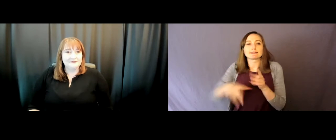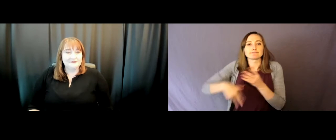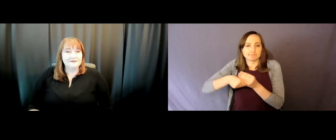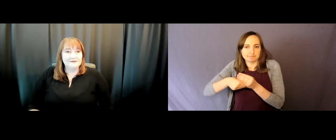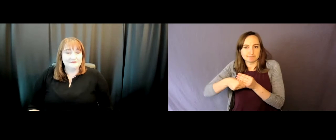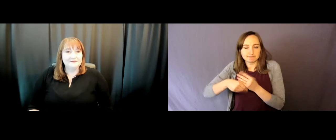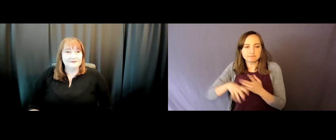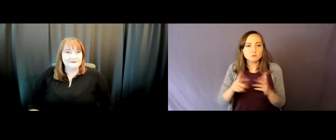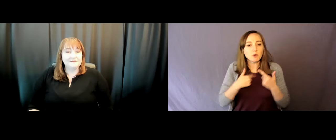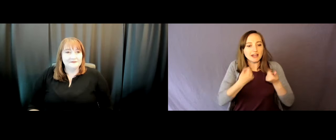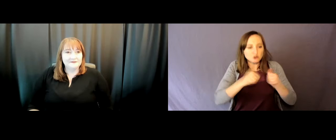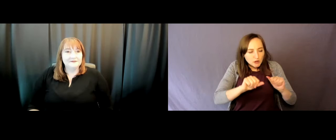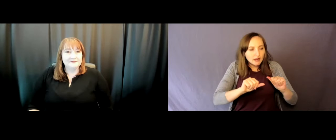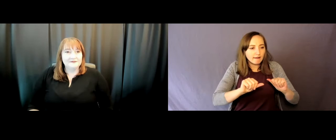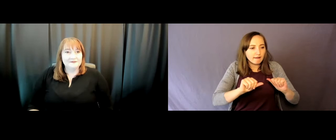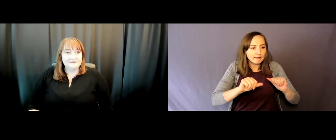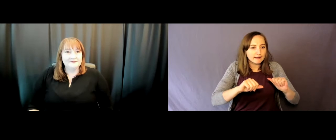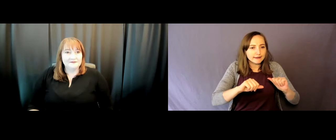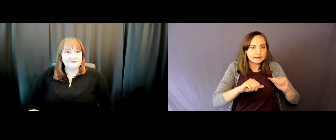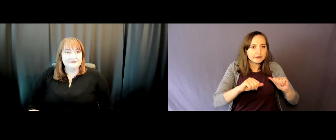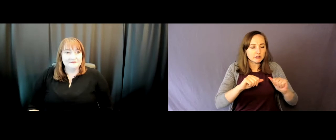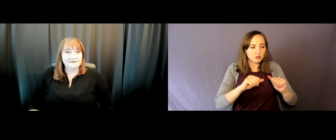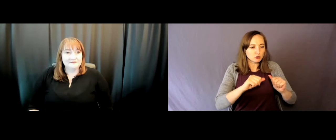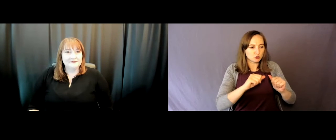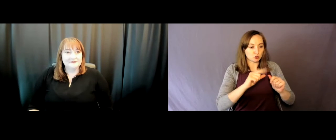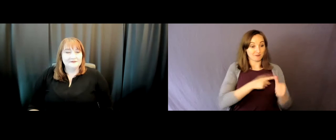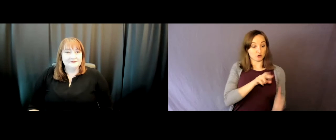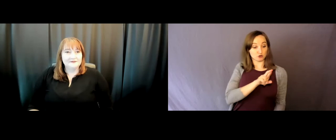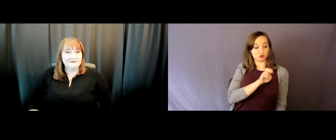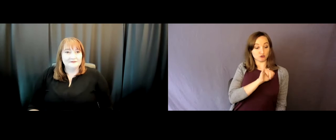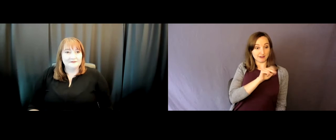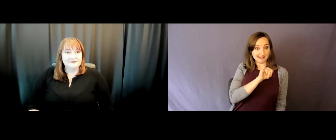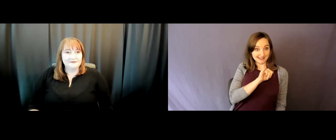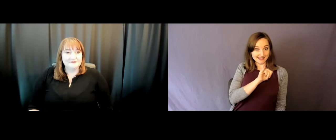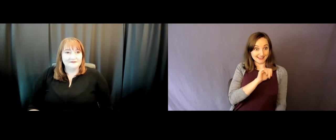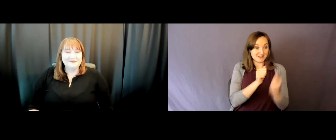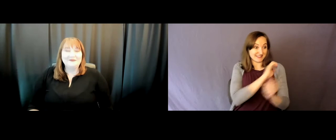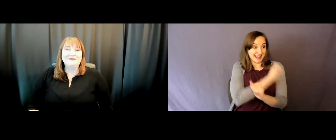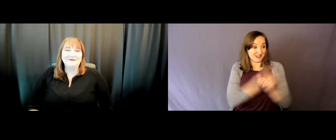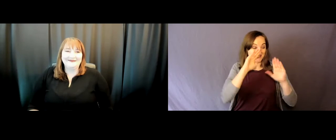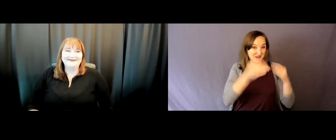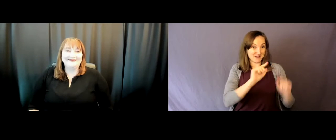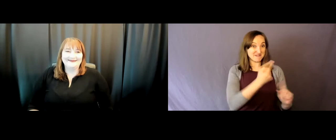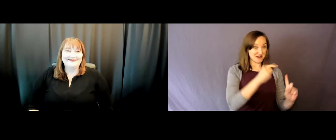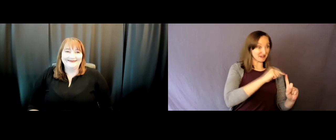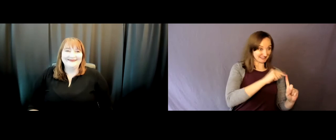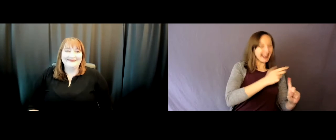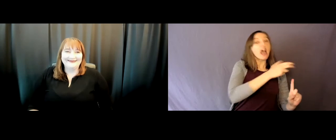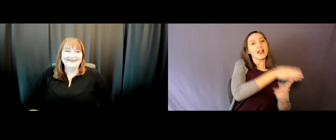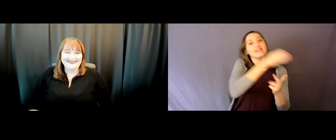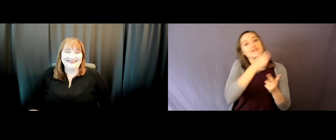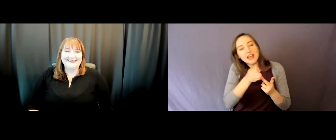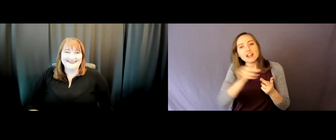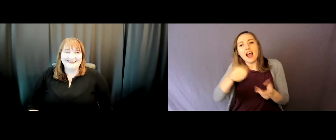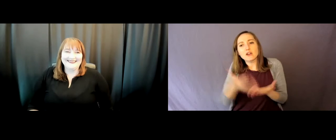course I try to, you know, to remediate everyone's energy with Reiki first. You know, that's step number one. Right. And then also